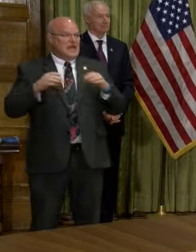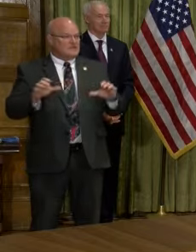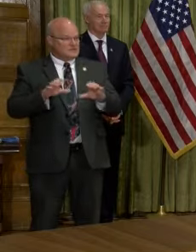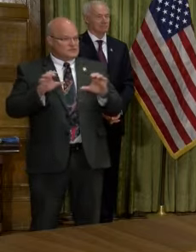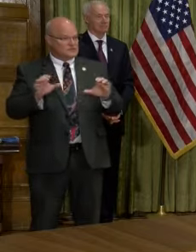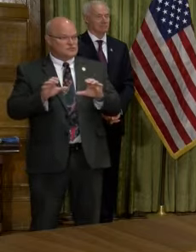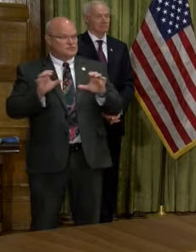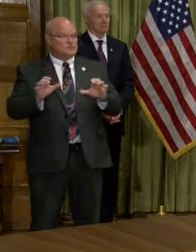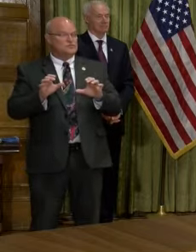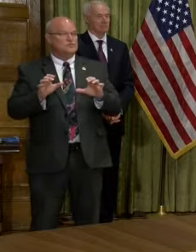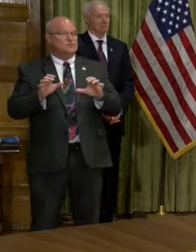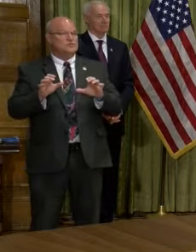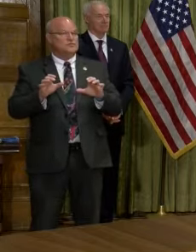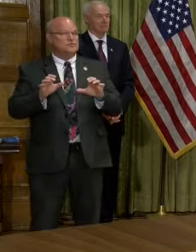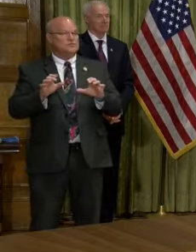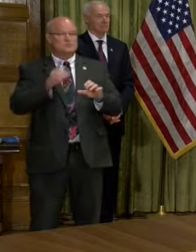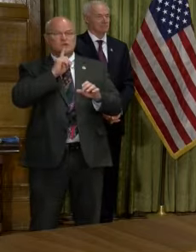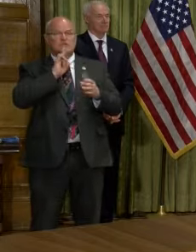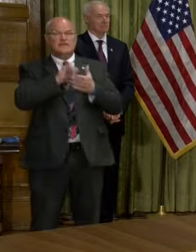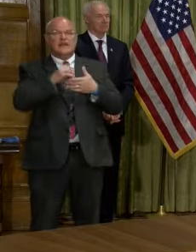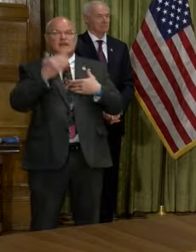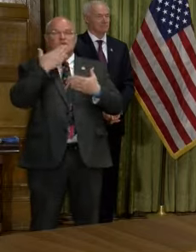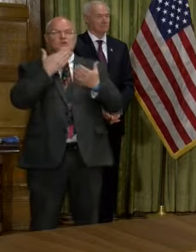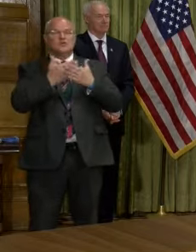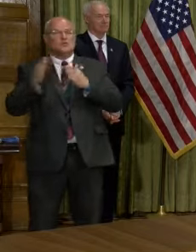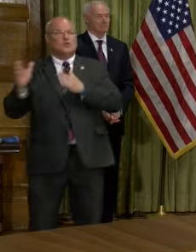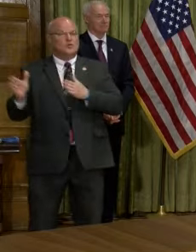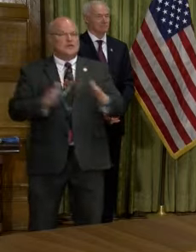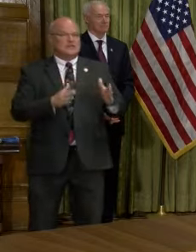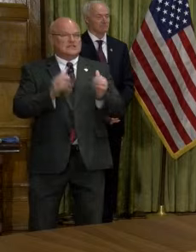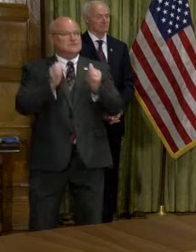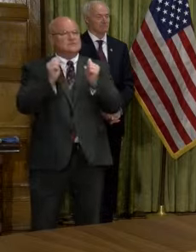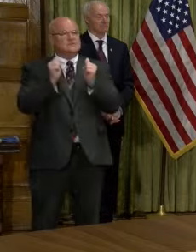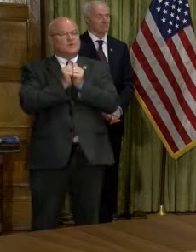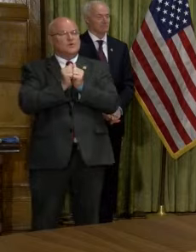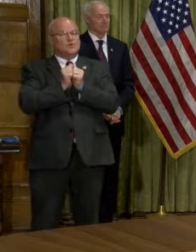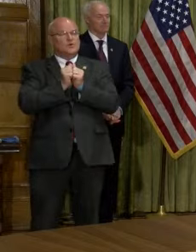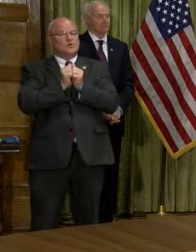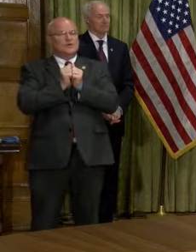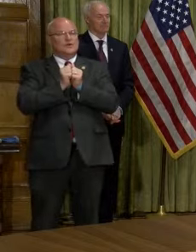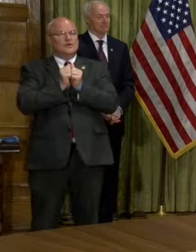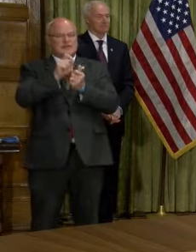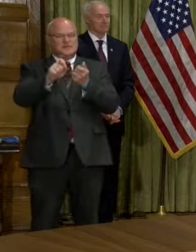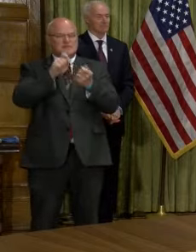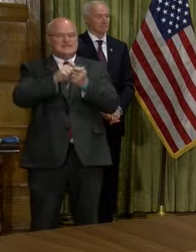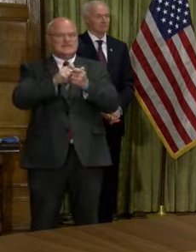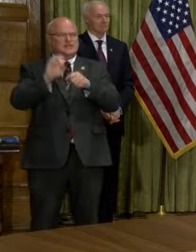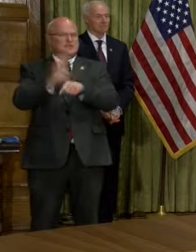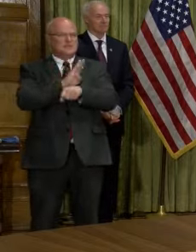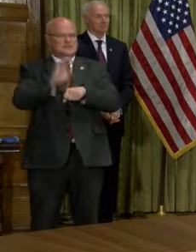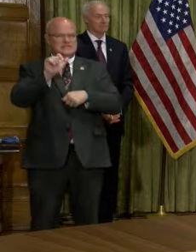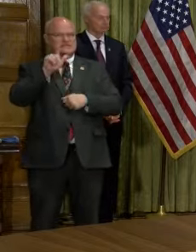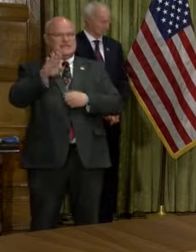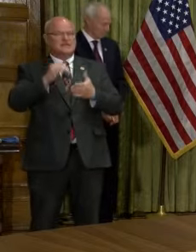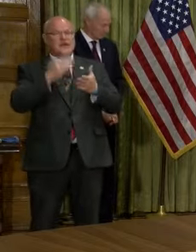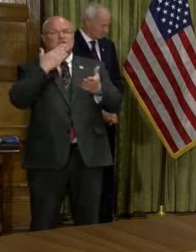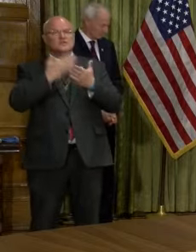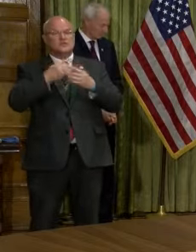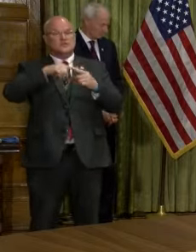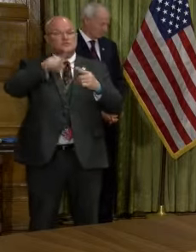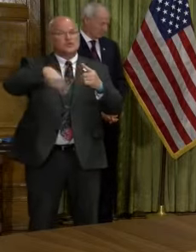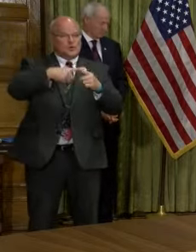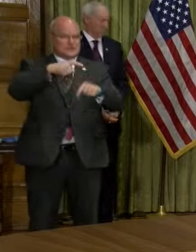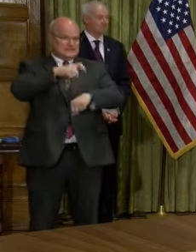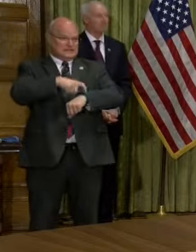do, make sure they've got good arrangements with a particular commercial lab that's got a good turnaround